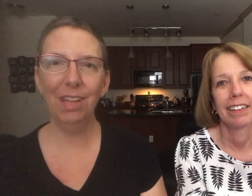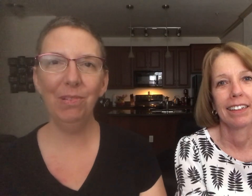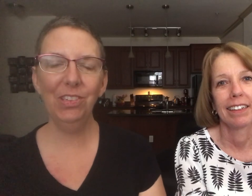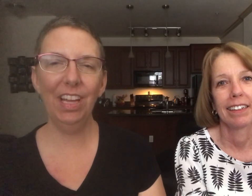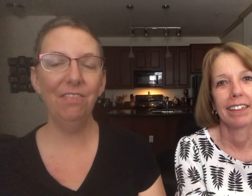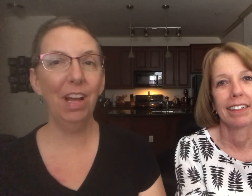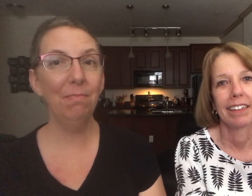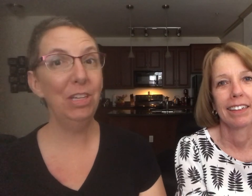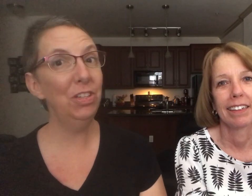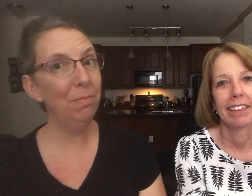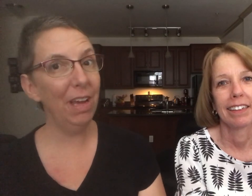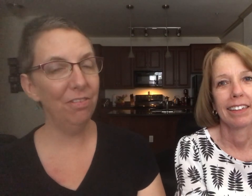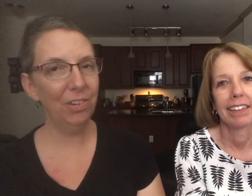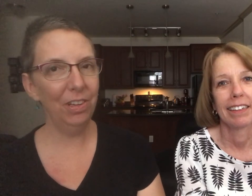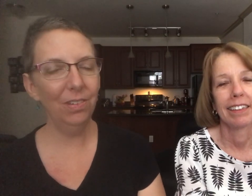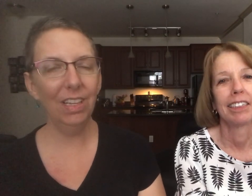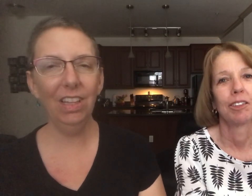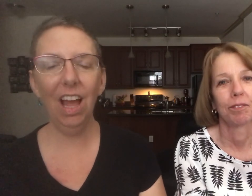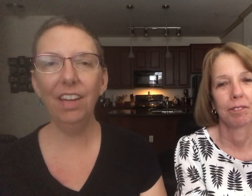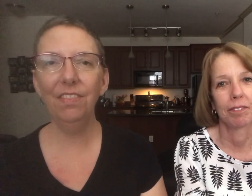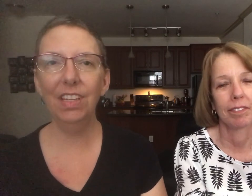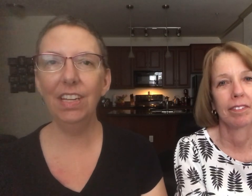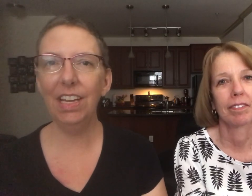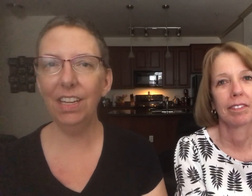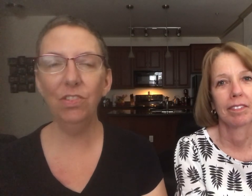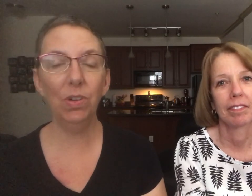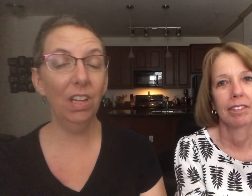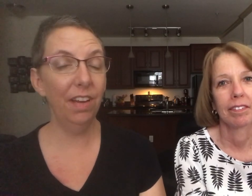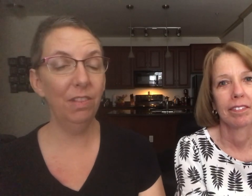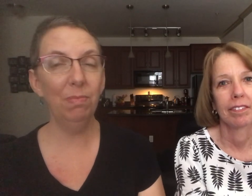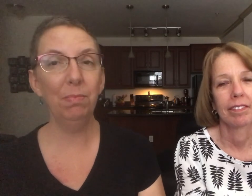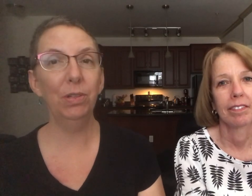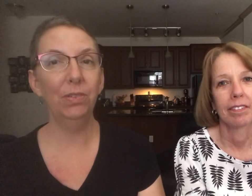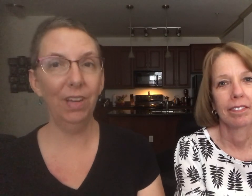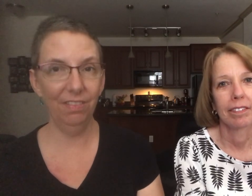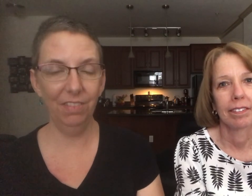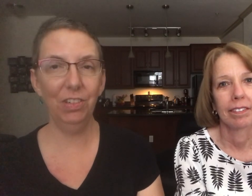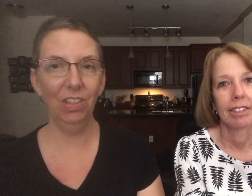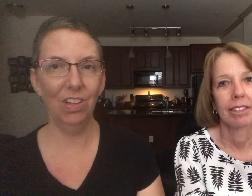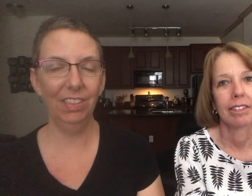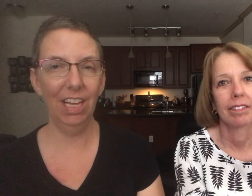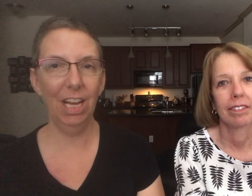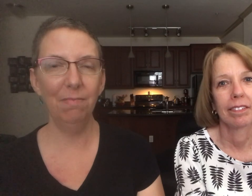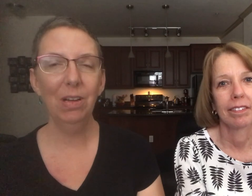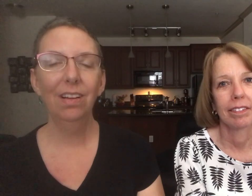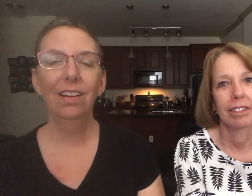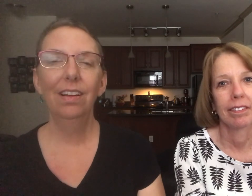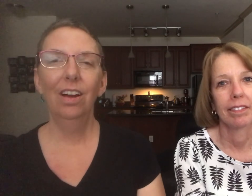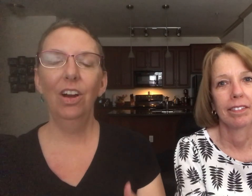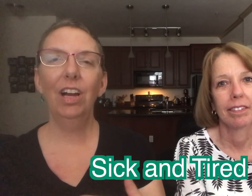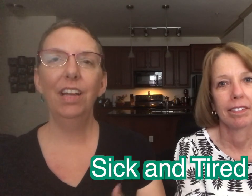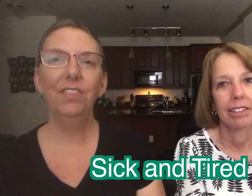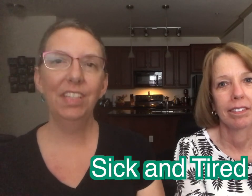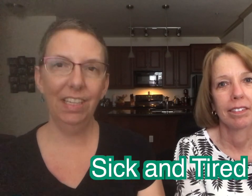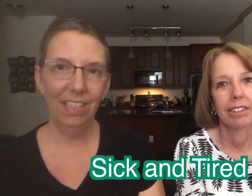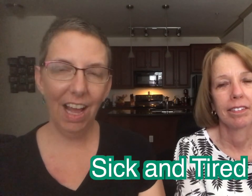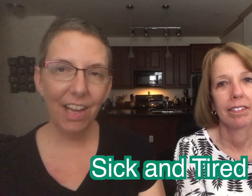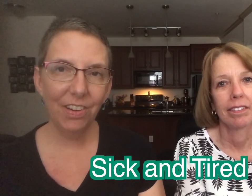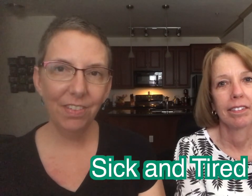summers have not been too bad for you. A lot of the natives or a lot of the people who have lived here a long time are kind of sick and tired of